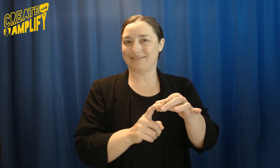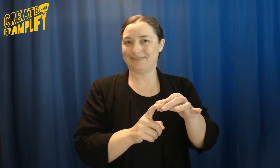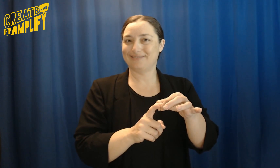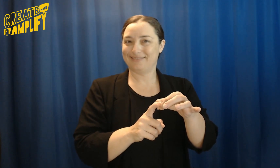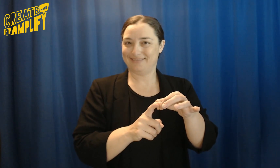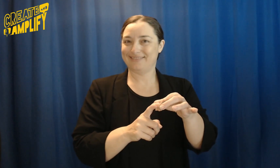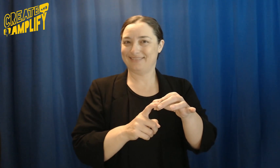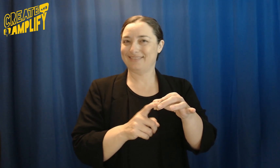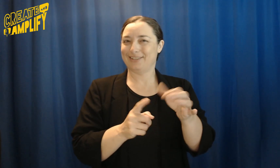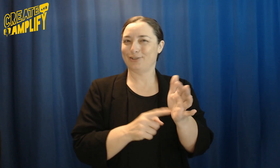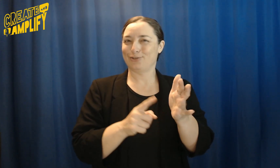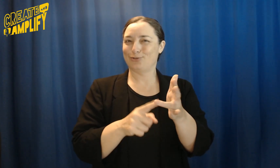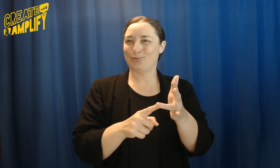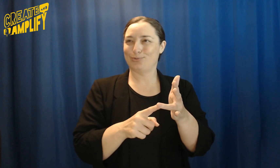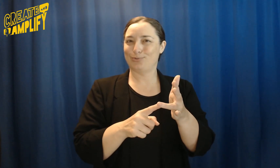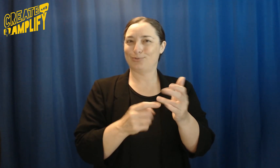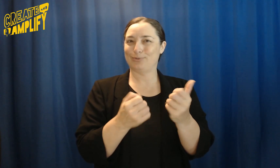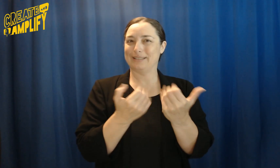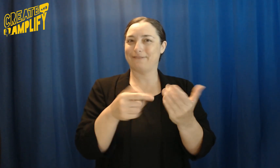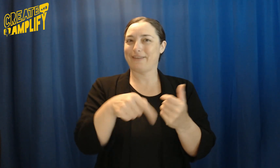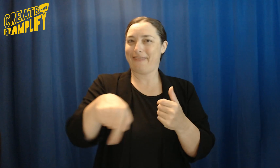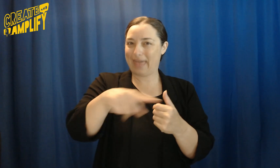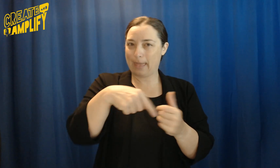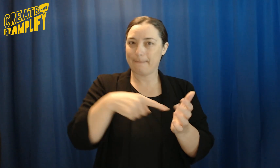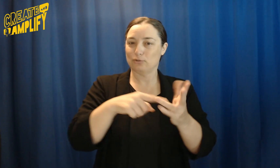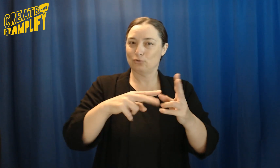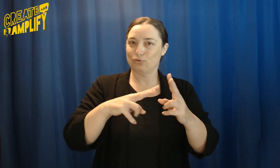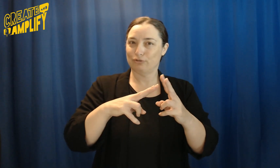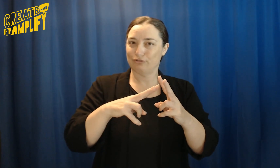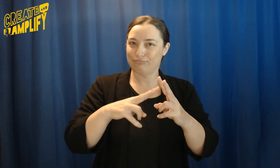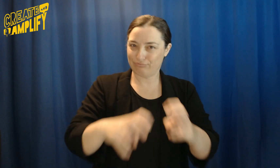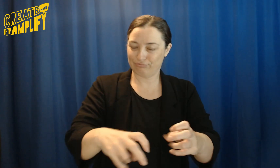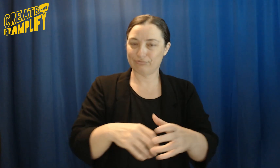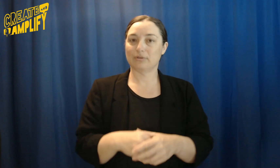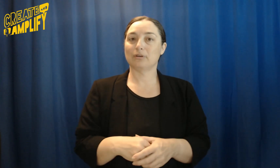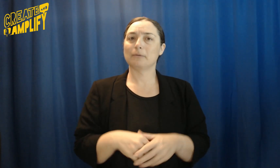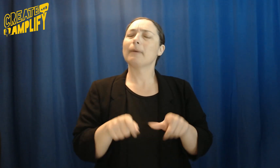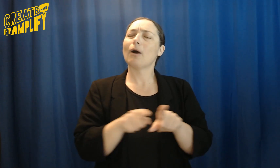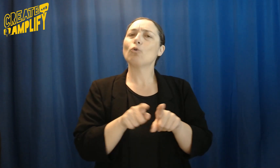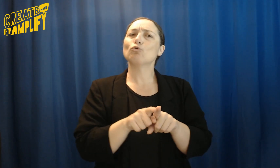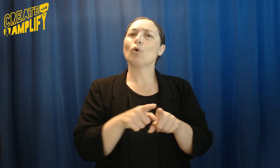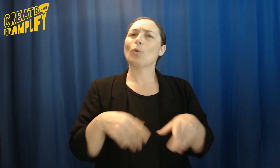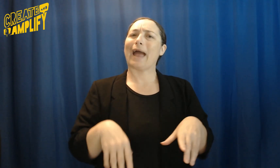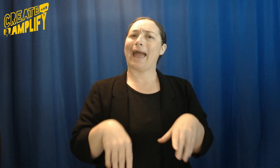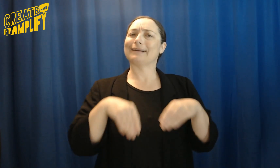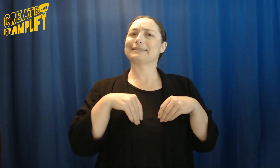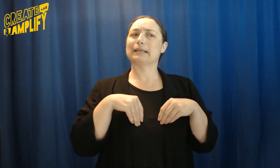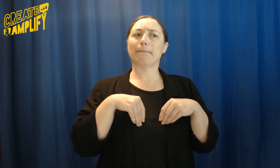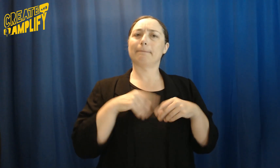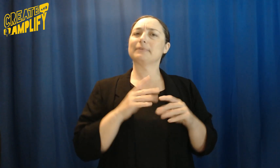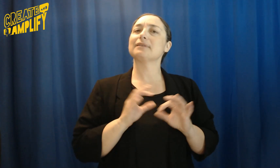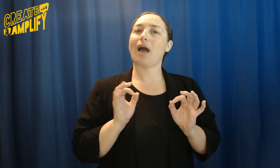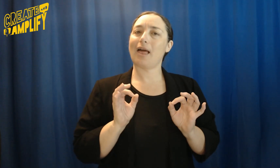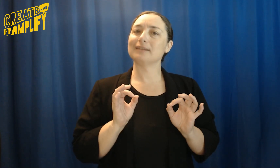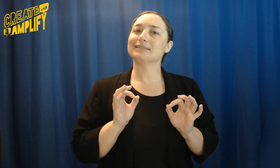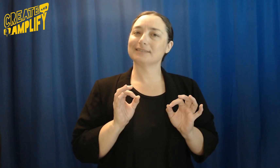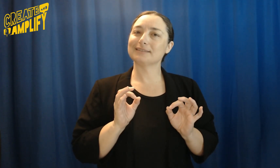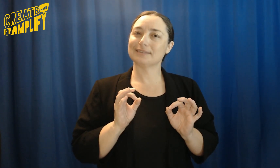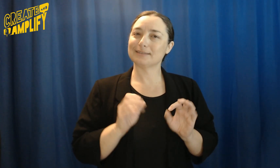to understand, and to sit in the comfortable silence with them while they are pondering these big things. I've